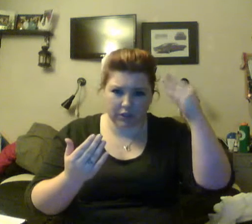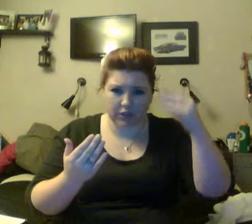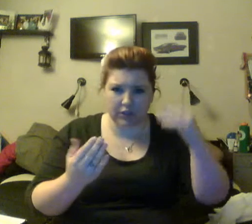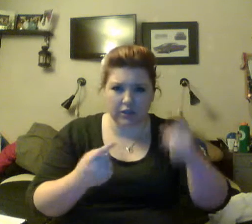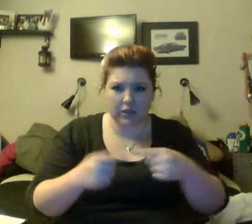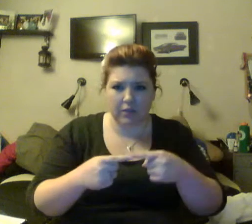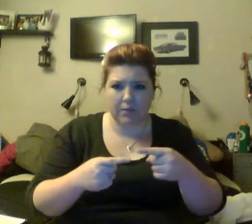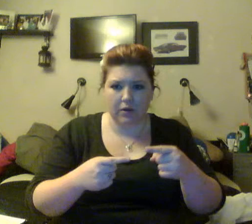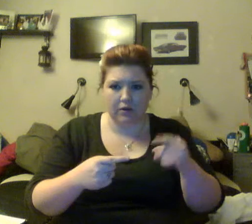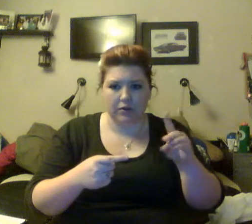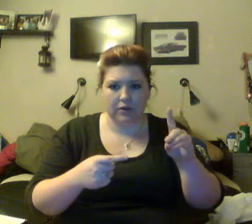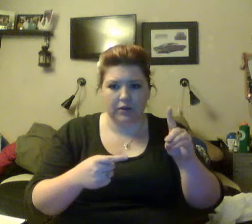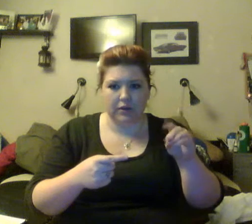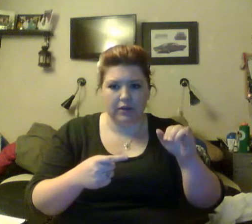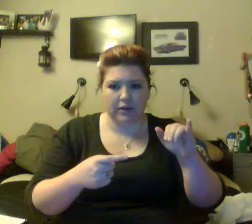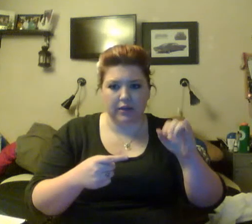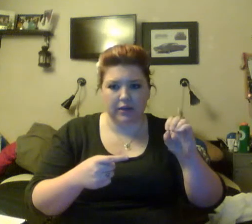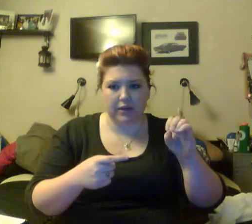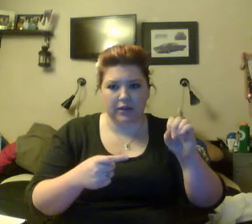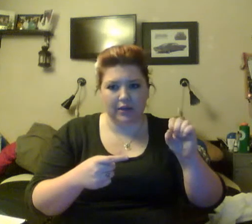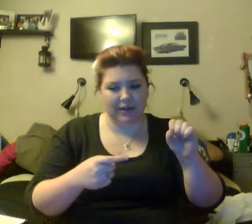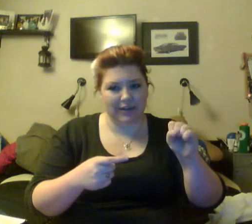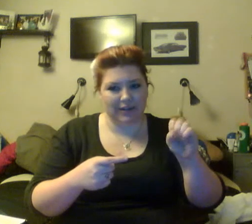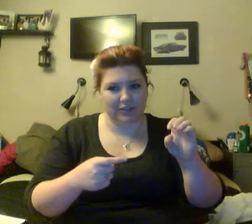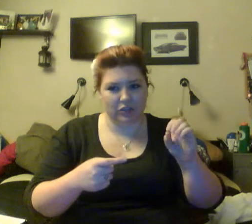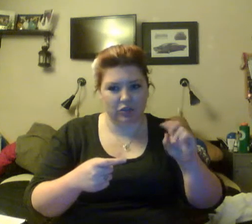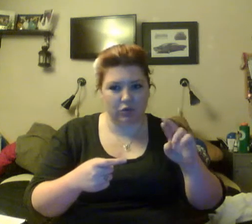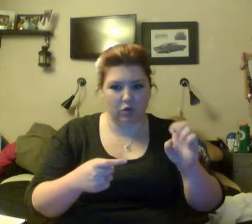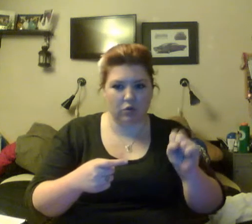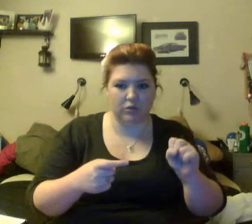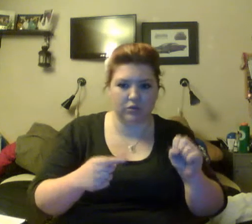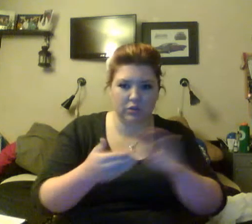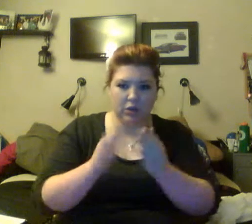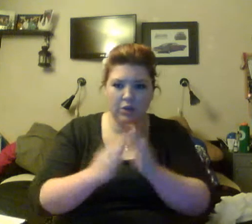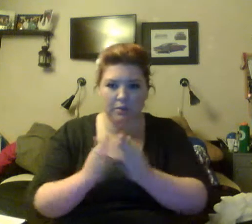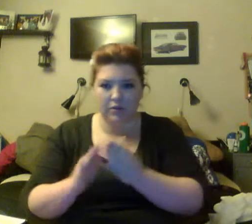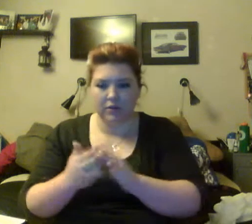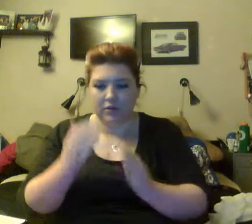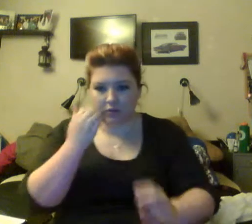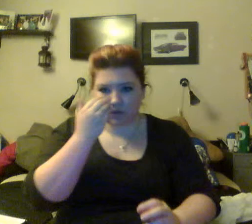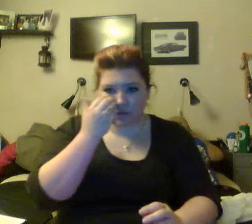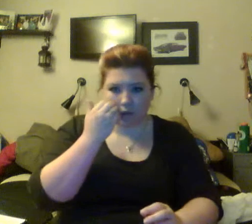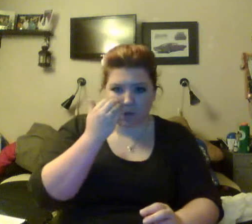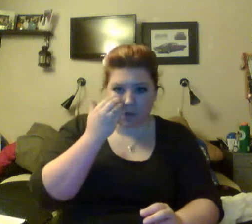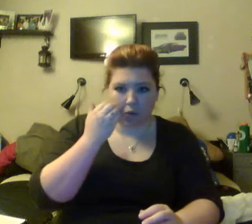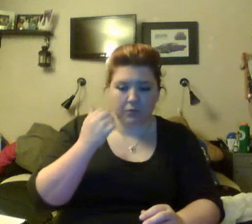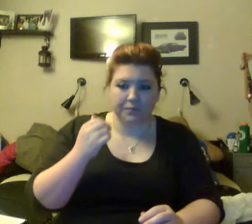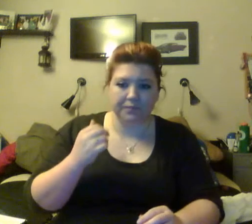communities and how writers respond to each other, and how writers are writing to create a body of knowledge, and then they become writers creating